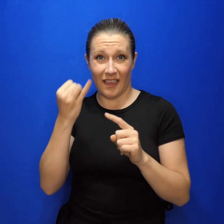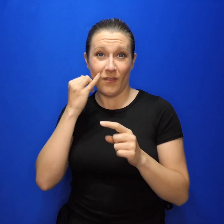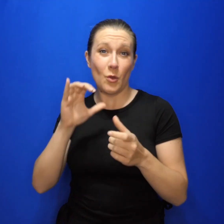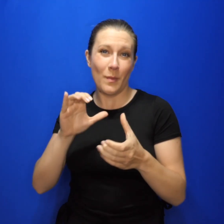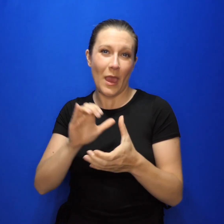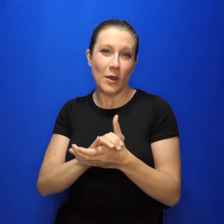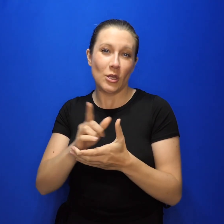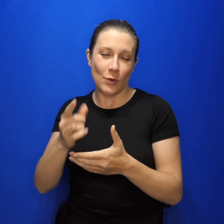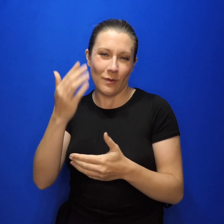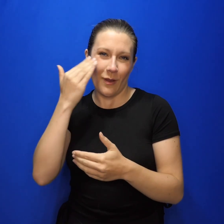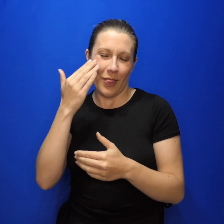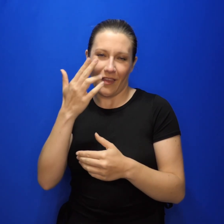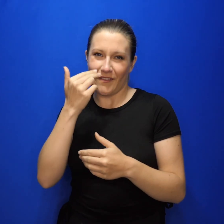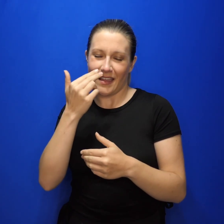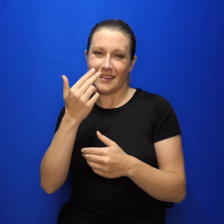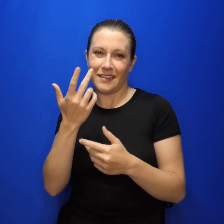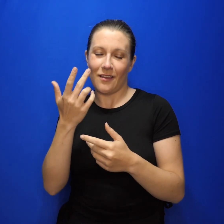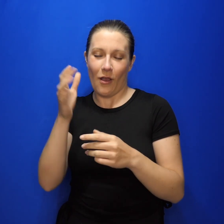you know the concept of moving the goalposts, right?